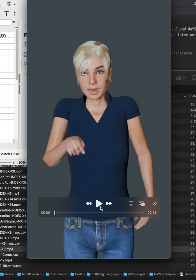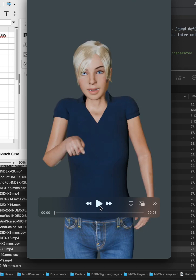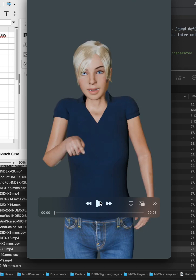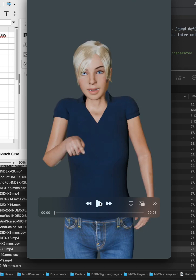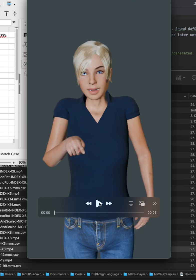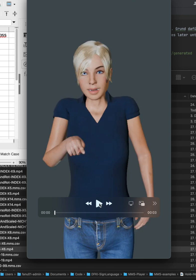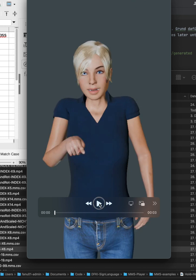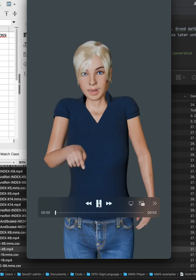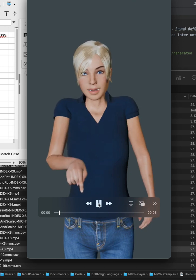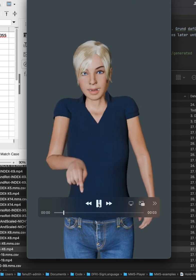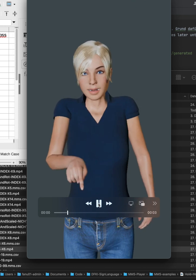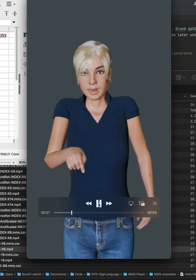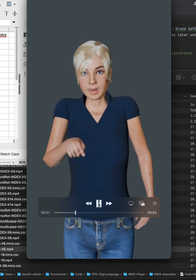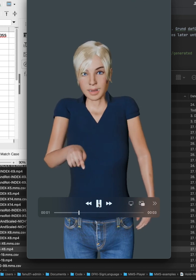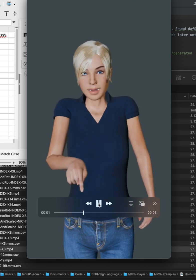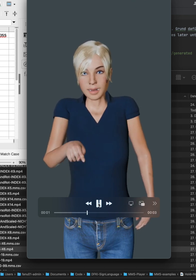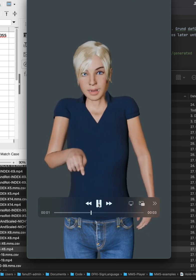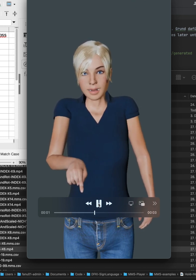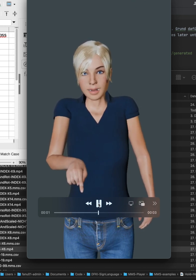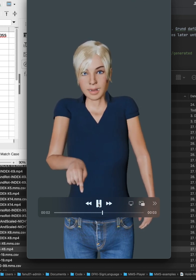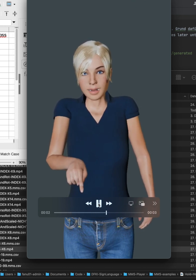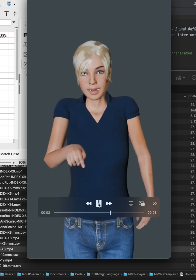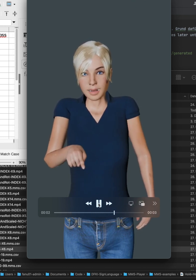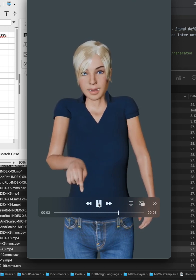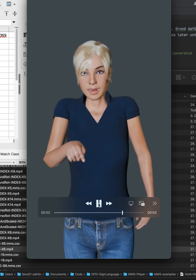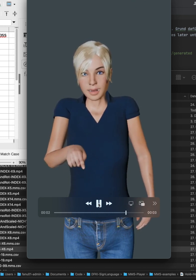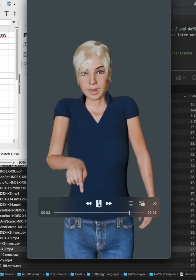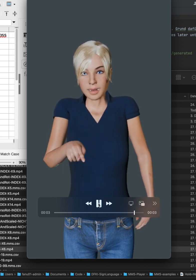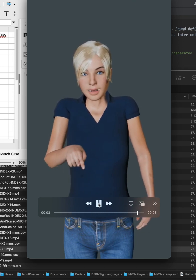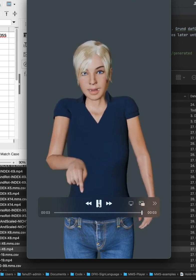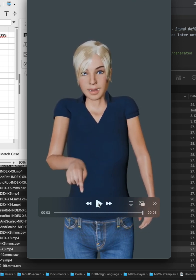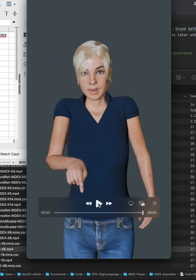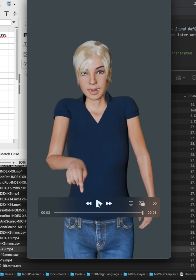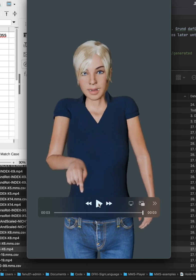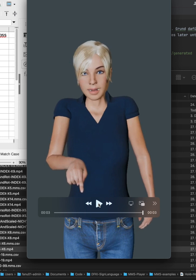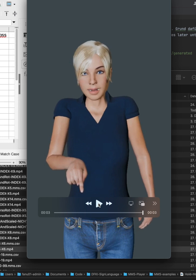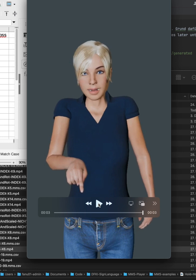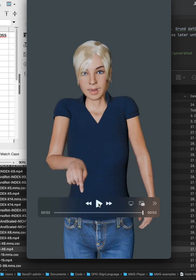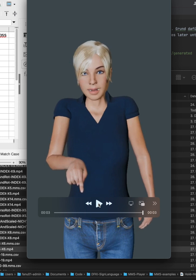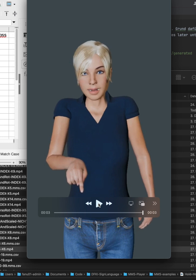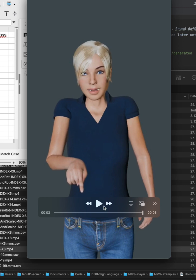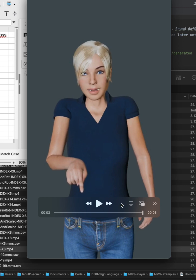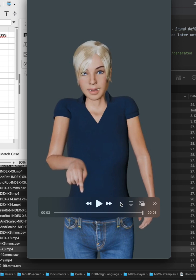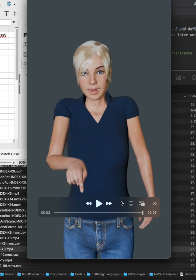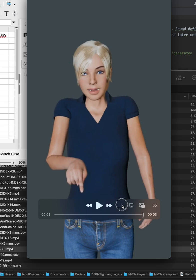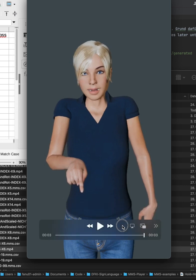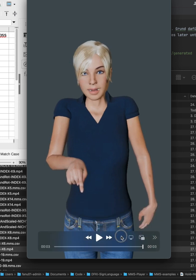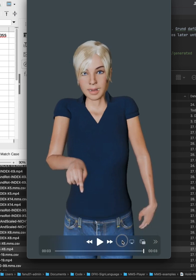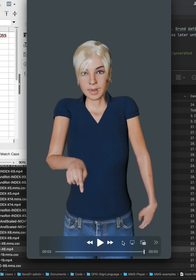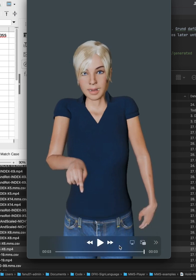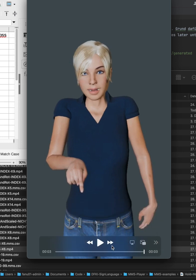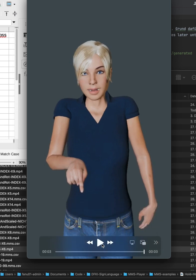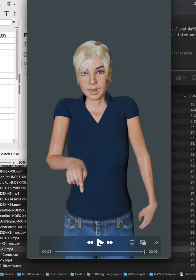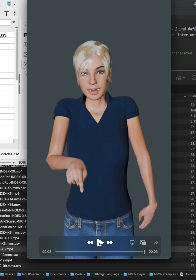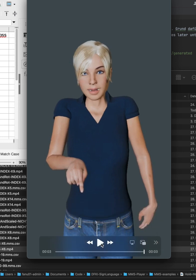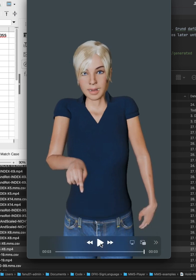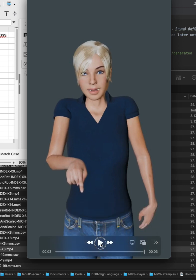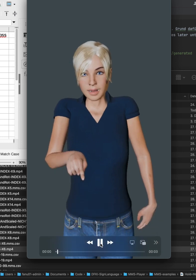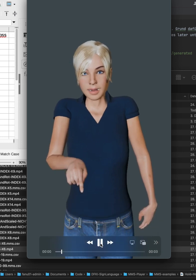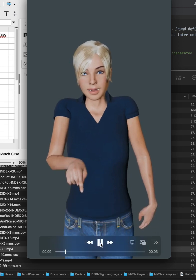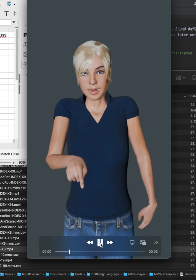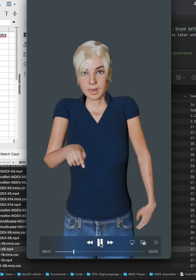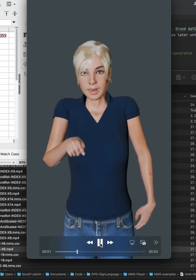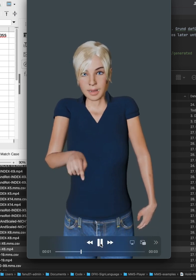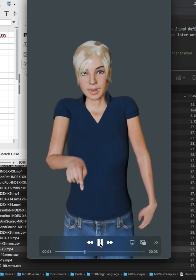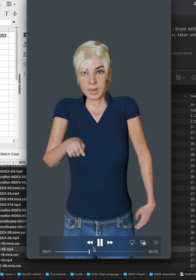MMS. 1, 2 times, and 3 times. And as you can see, there is clearly